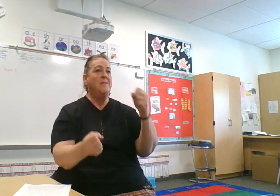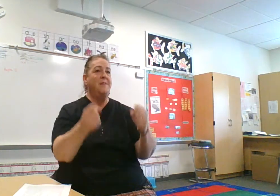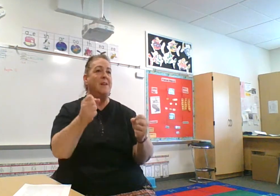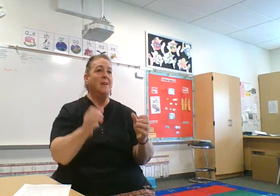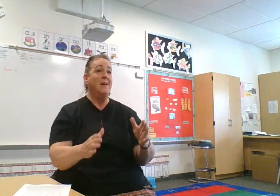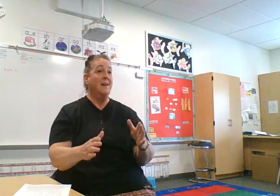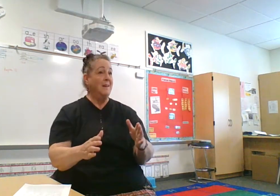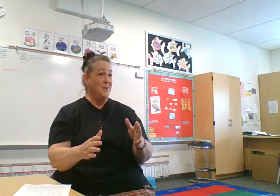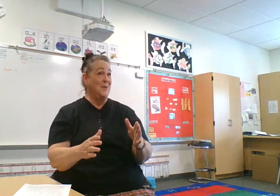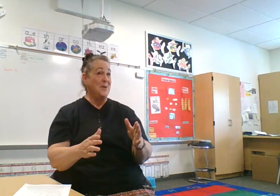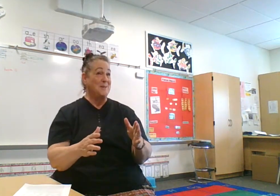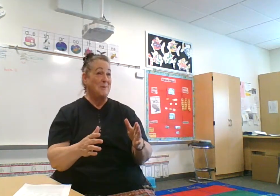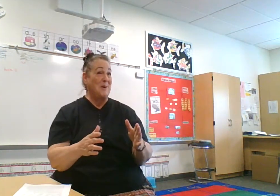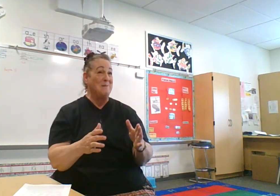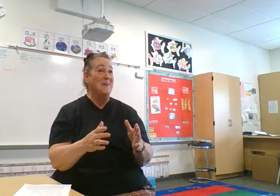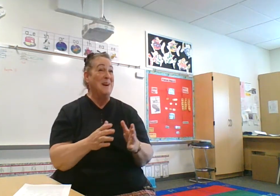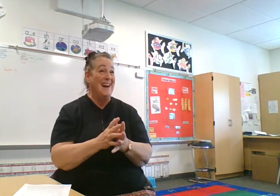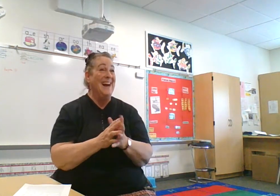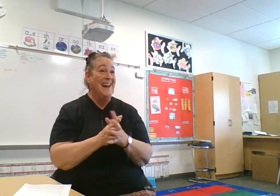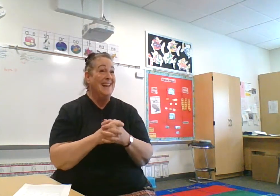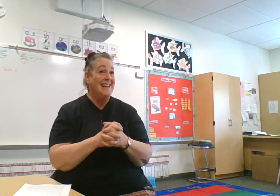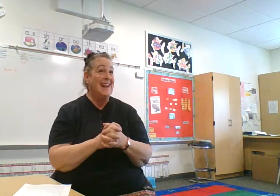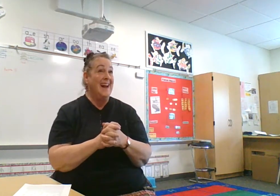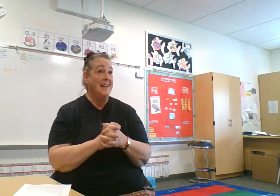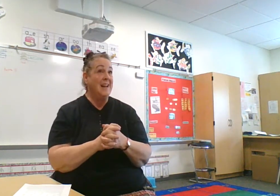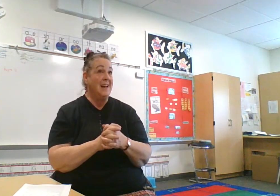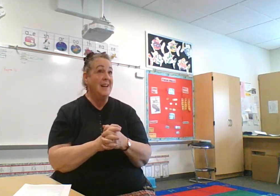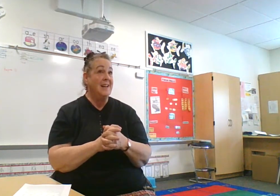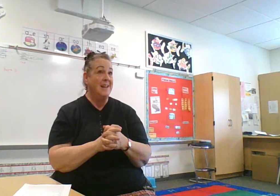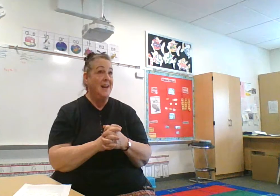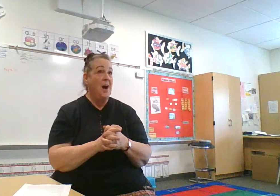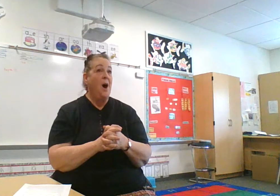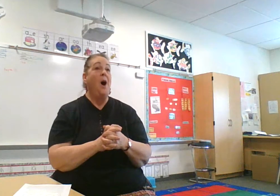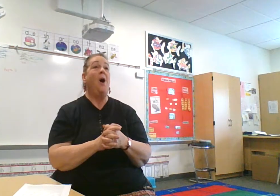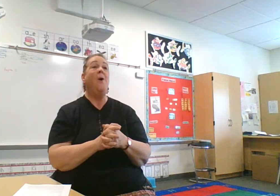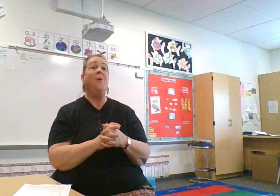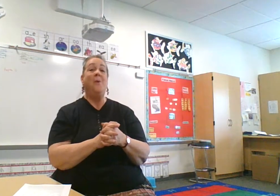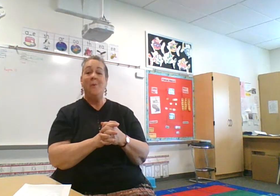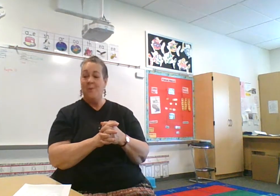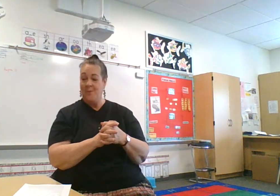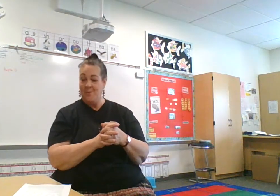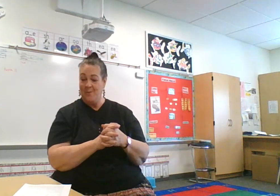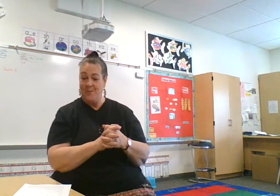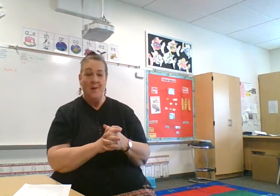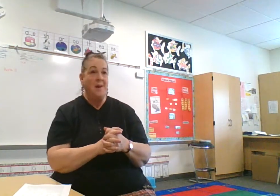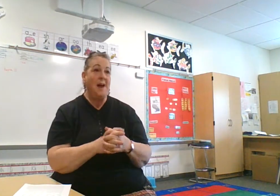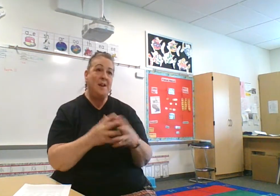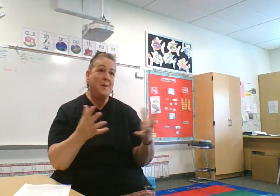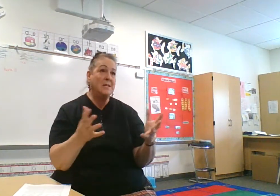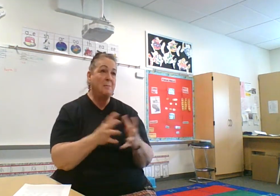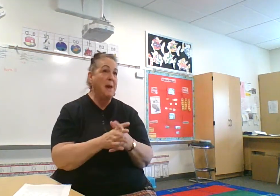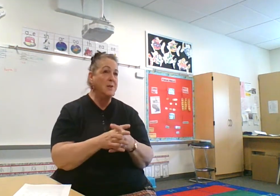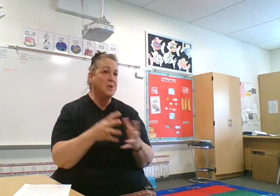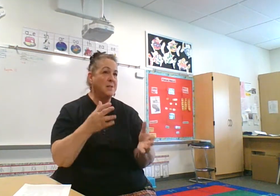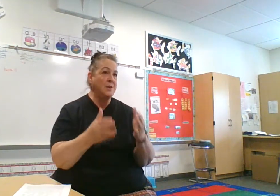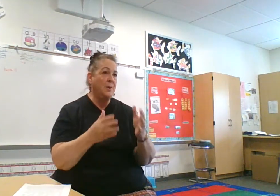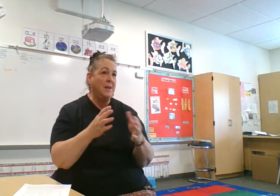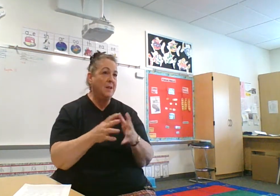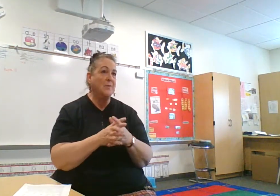Driven. Oh, you're learning some grammar, huh? Yeah. Yeah. I've never heard that before. Oh. Driven. Yeah. I know in Spanish it's totally different.